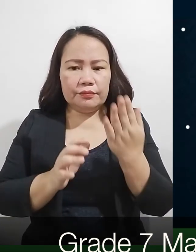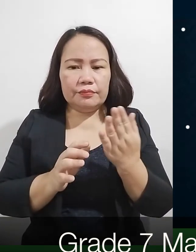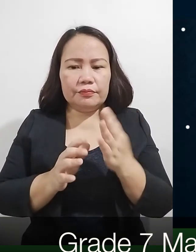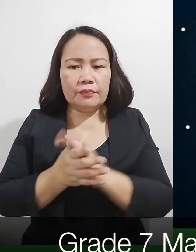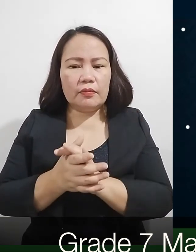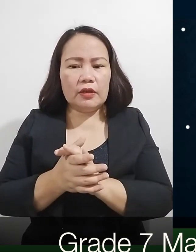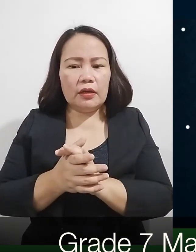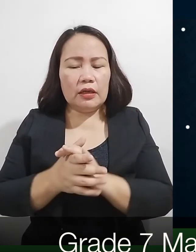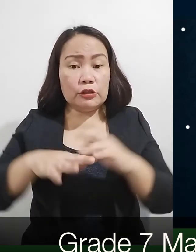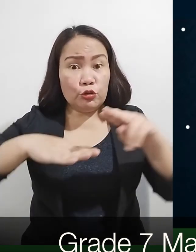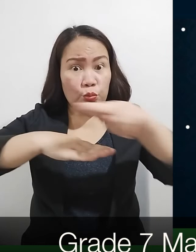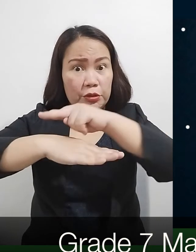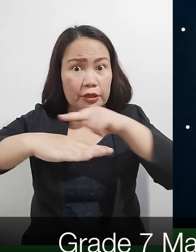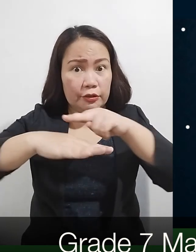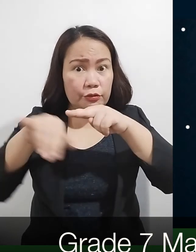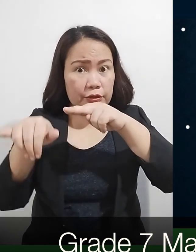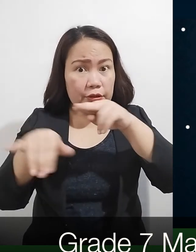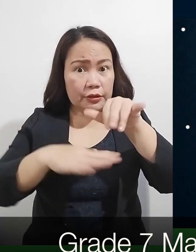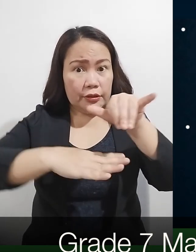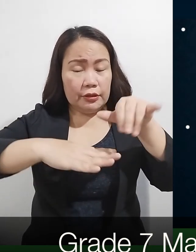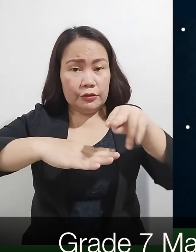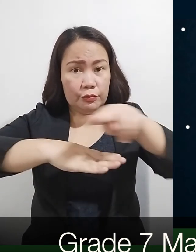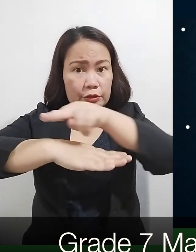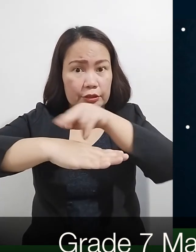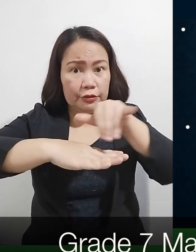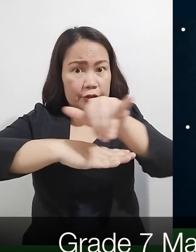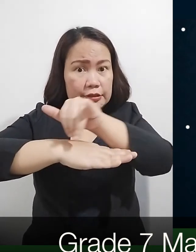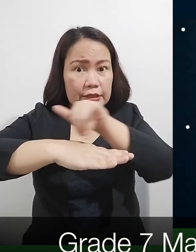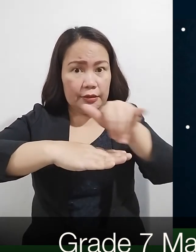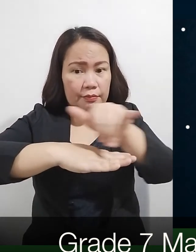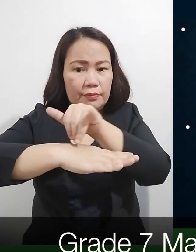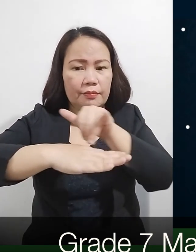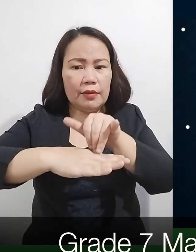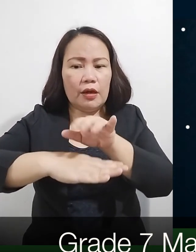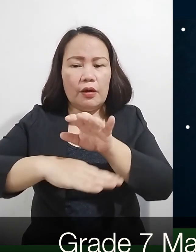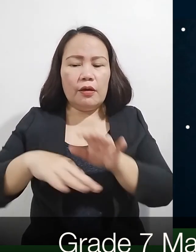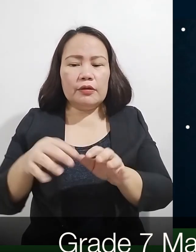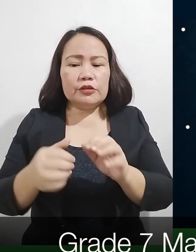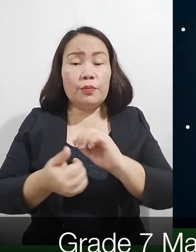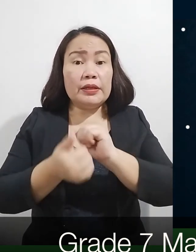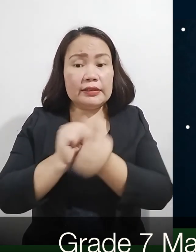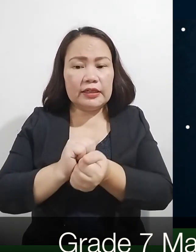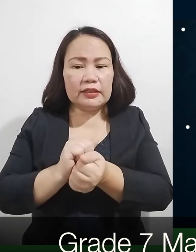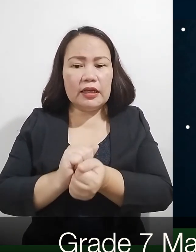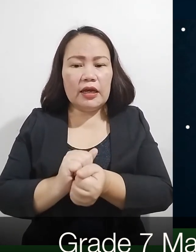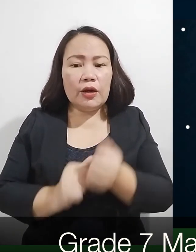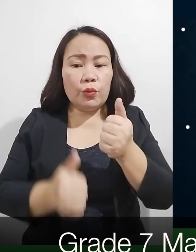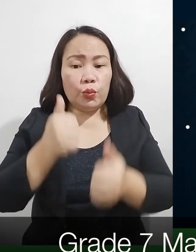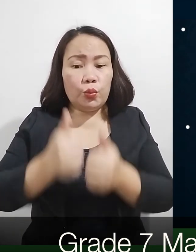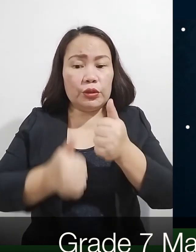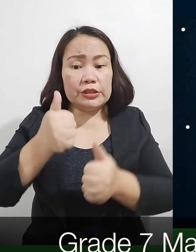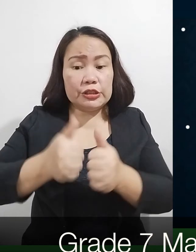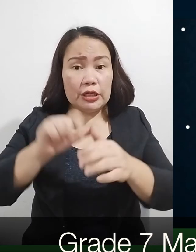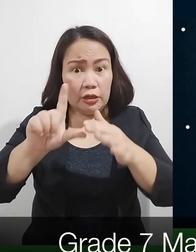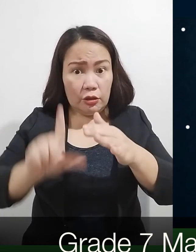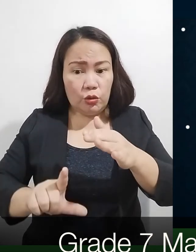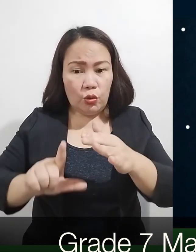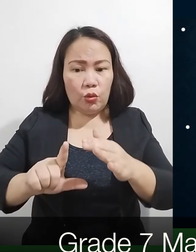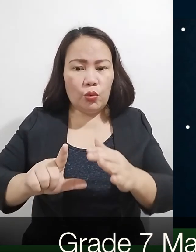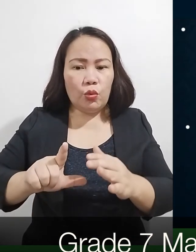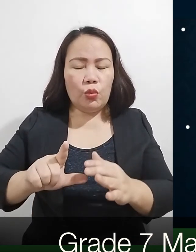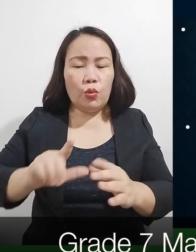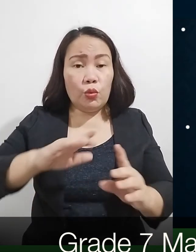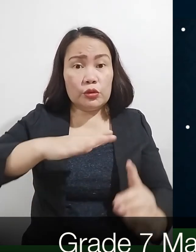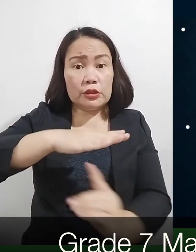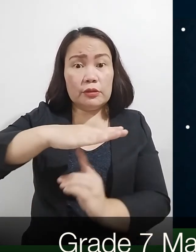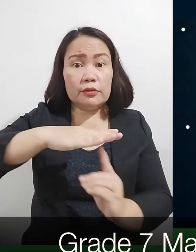ganito, baliktad. So, ang numerators natin are the same. So, baliktad din. Kung ano yung mas mababang